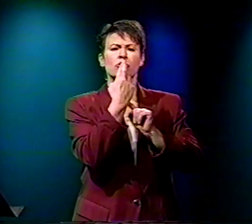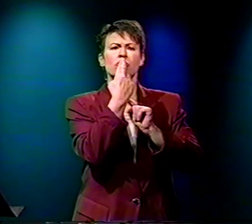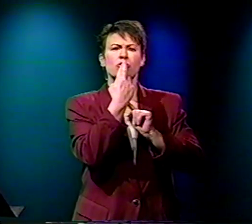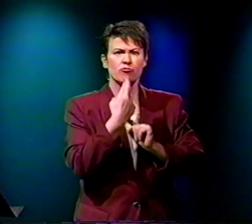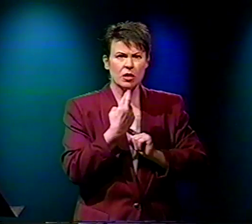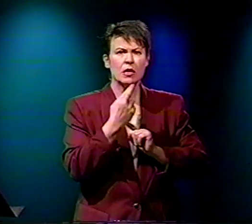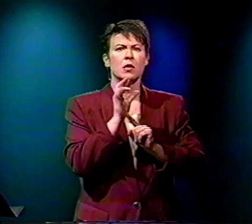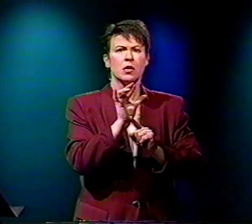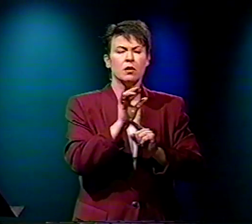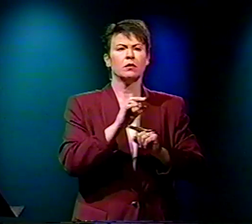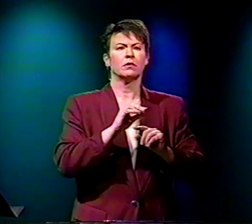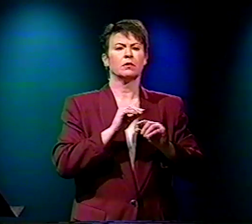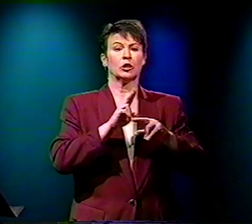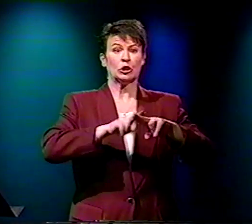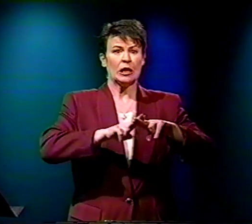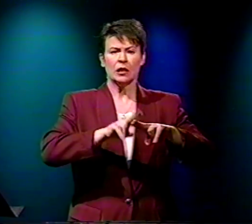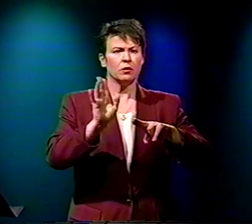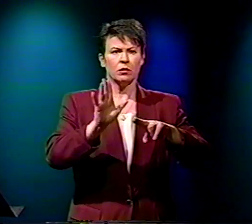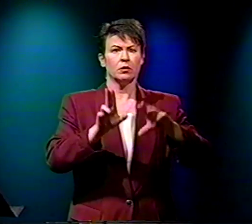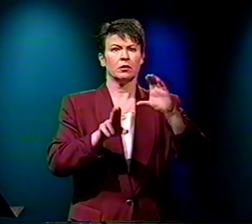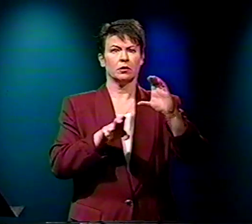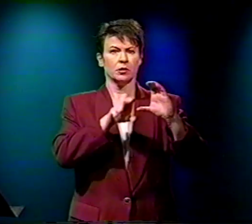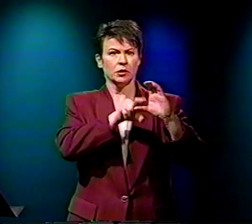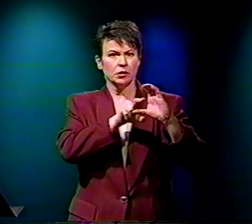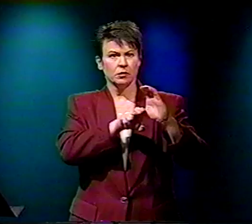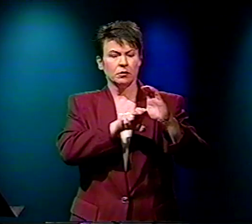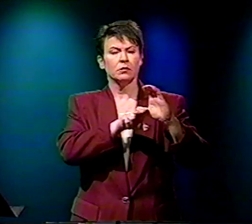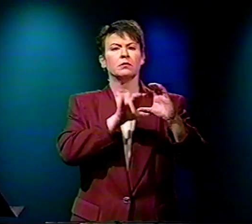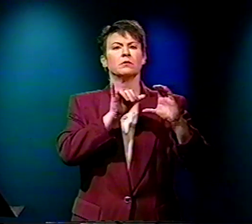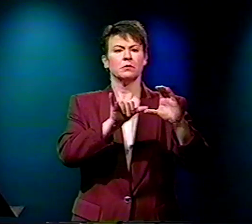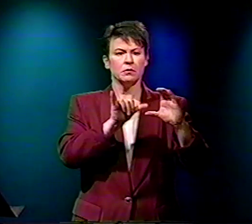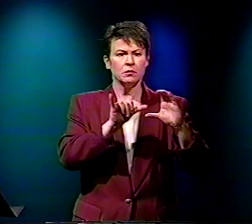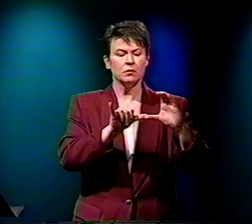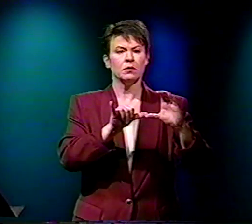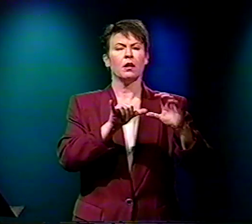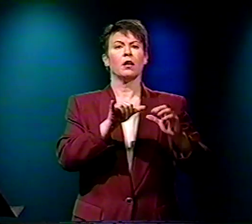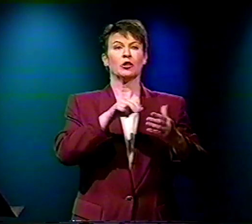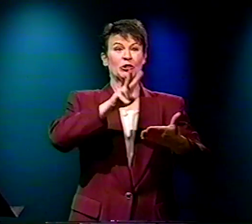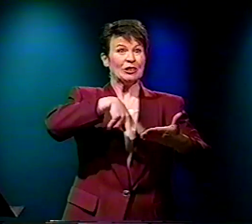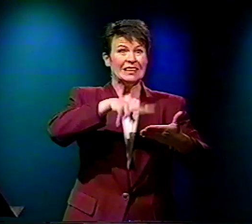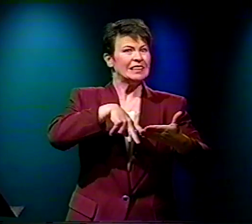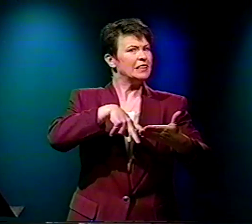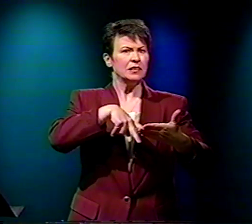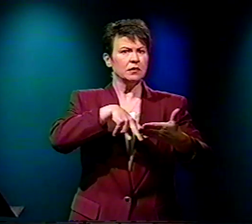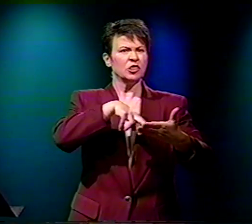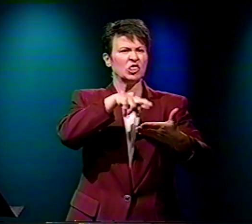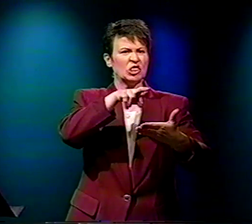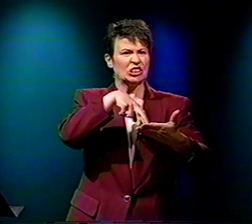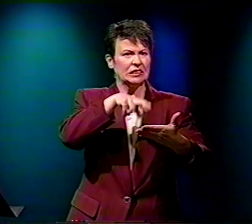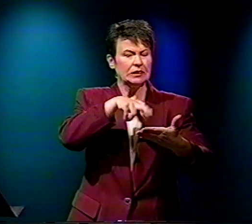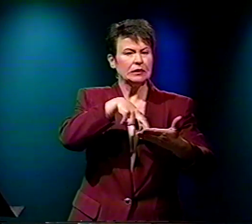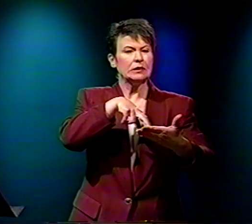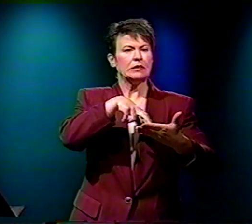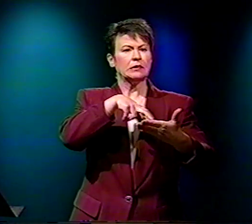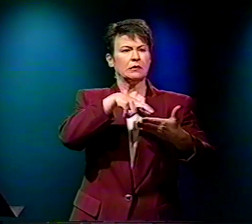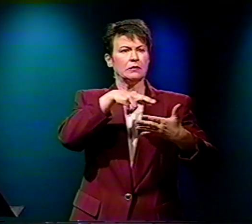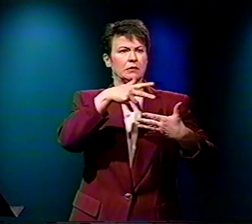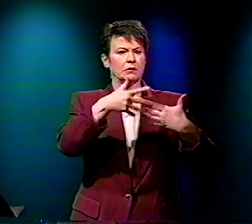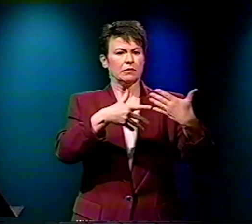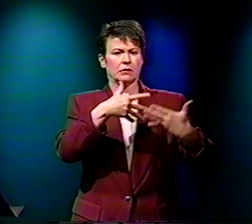by using, say, the R for the sign for red, and instead of signing chair in the ASL form of chair, they use a C. Or they even initialize the